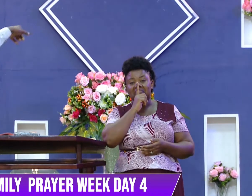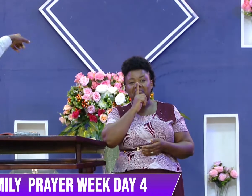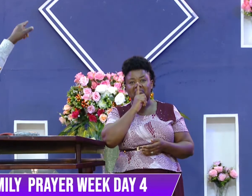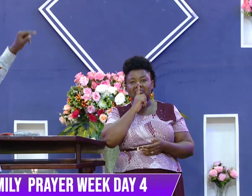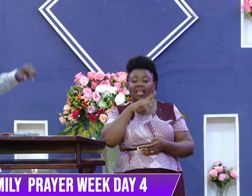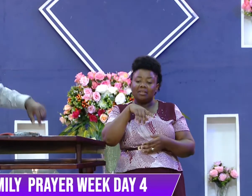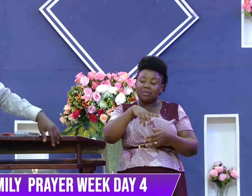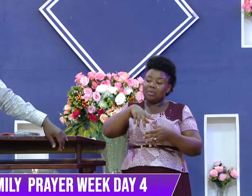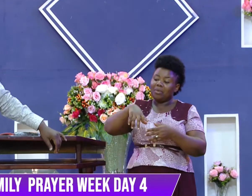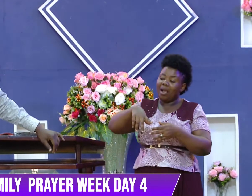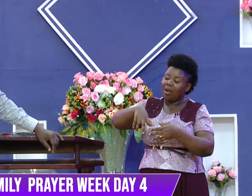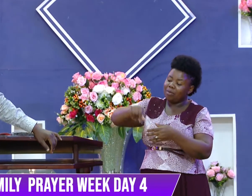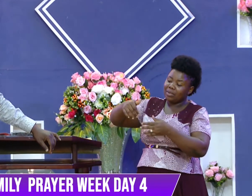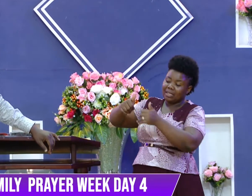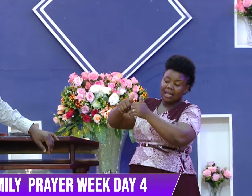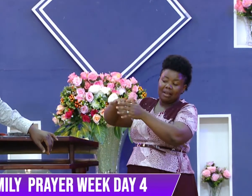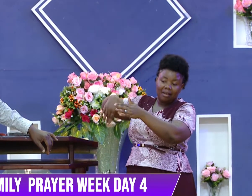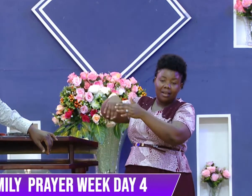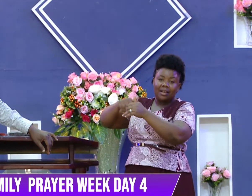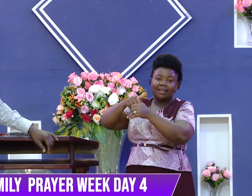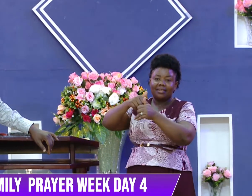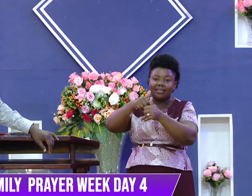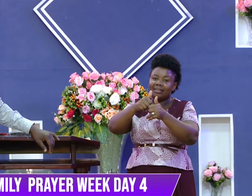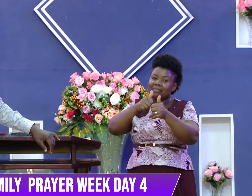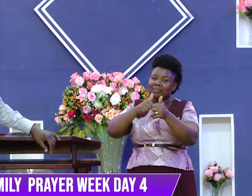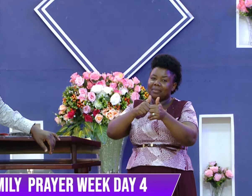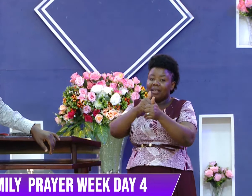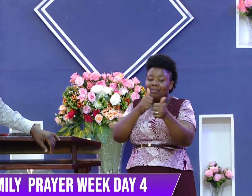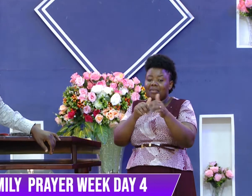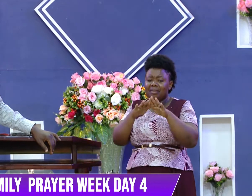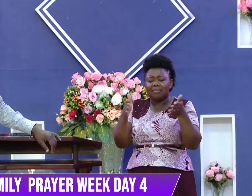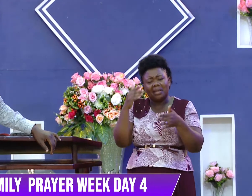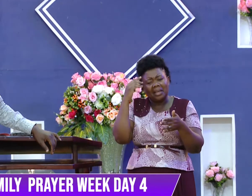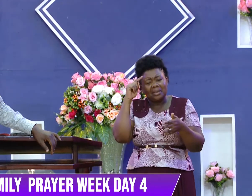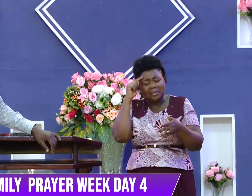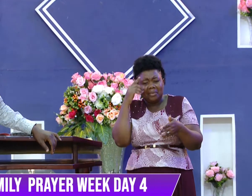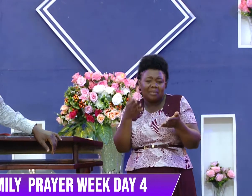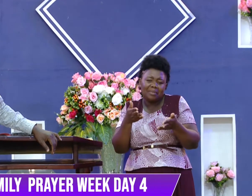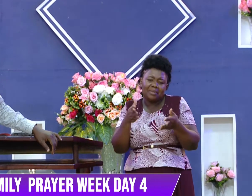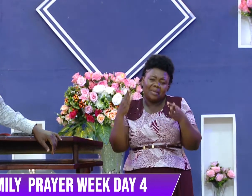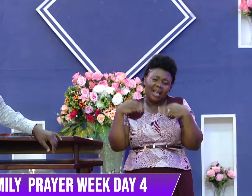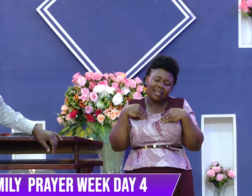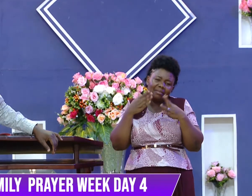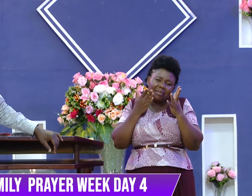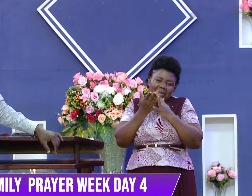Kept that is when I went to the extreme end, thinking that she will reconcile with